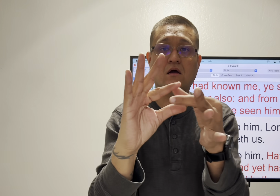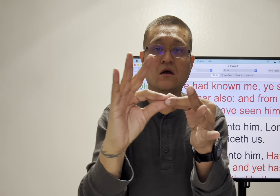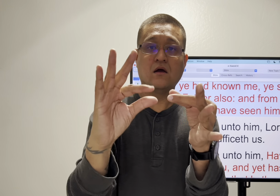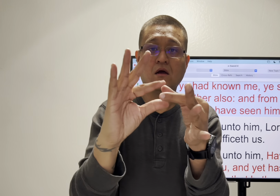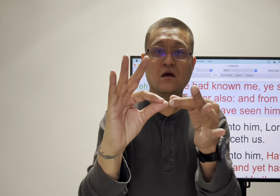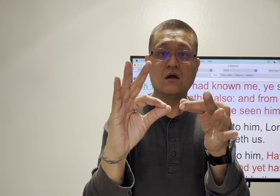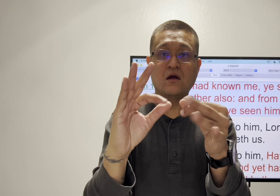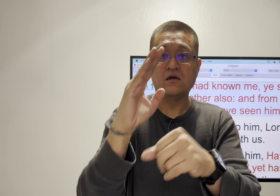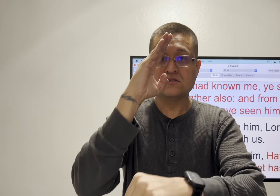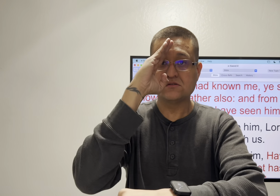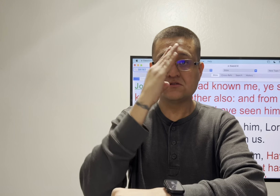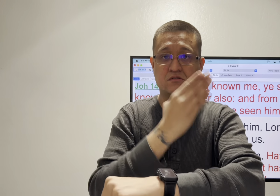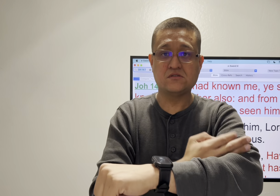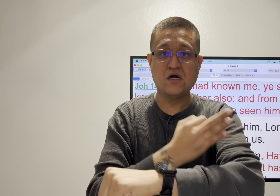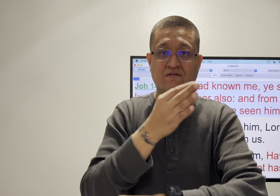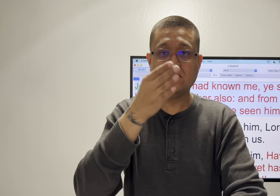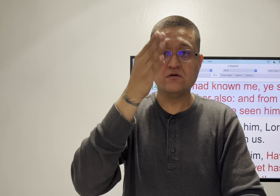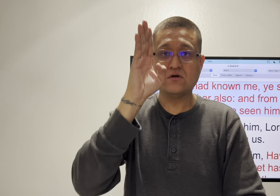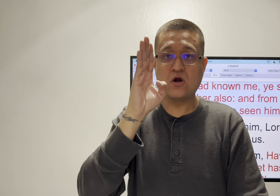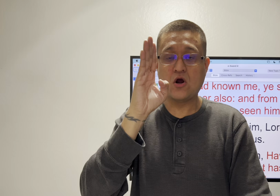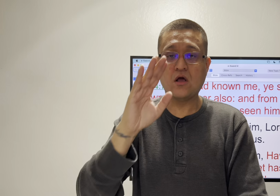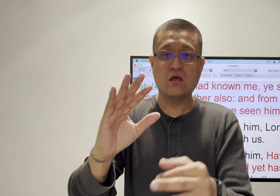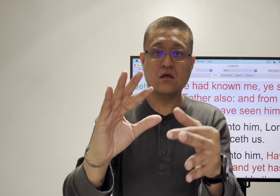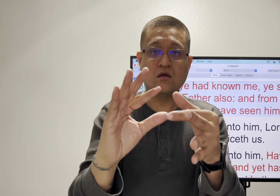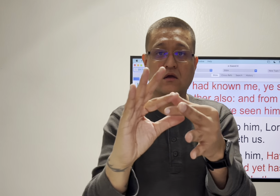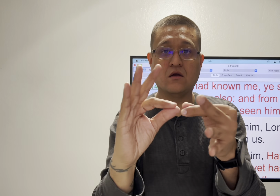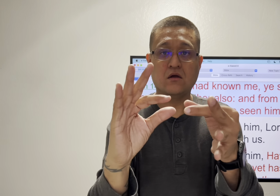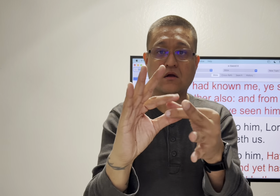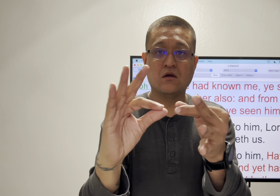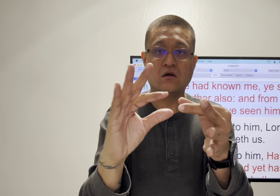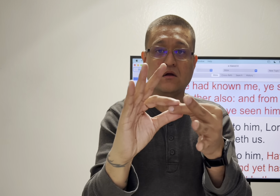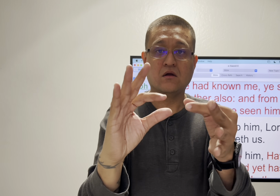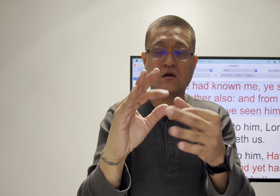so he just finished telling them, you've known him and have seen him.